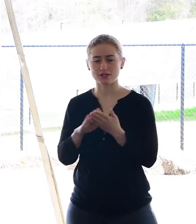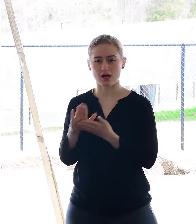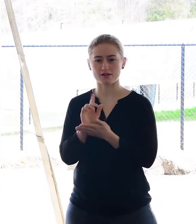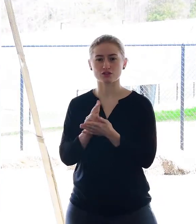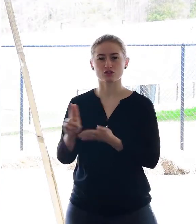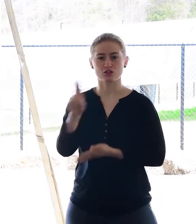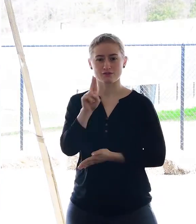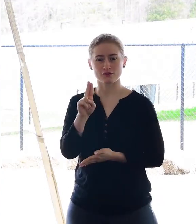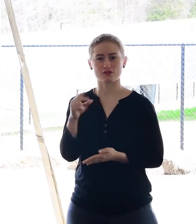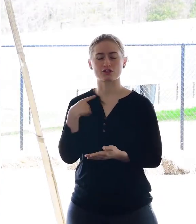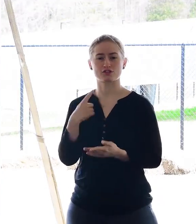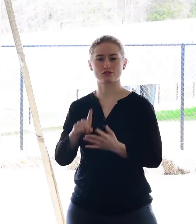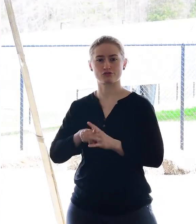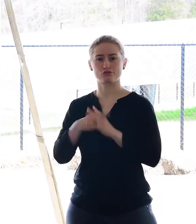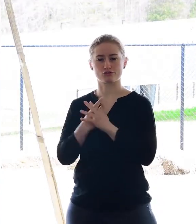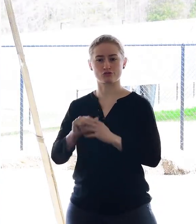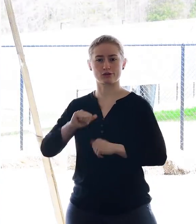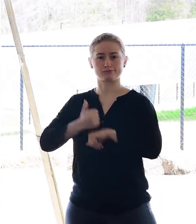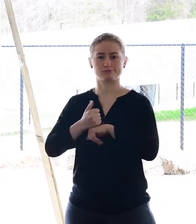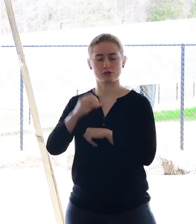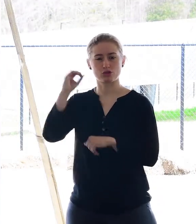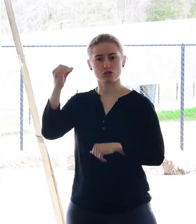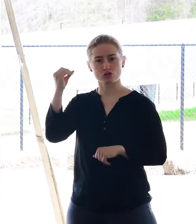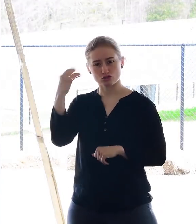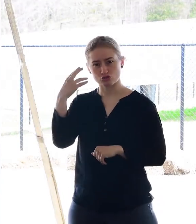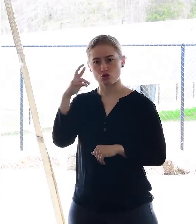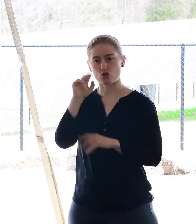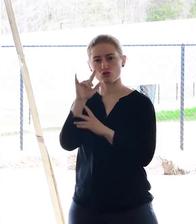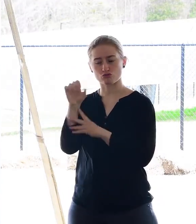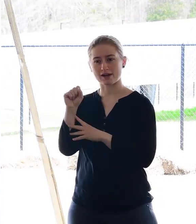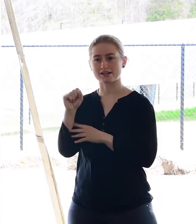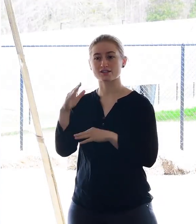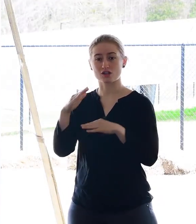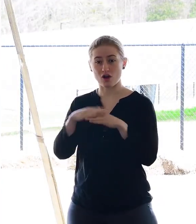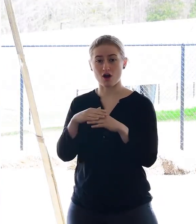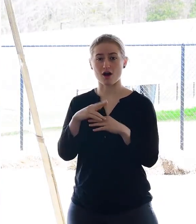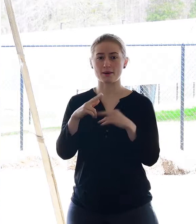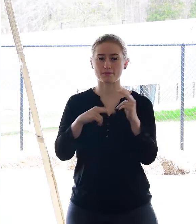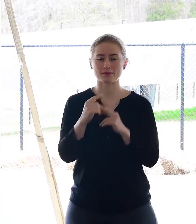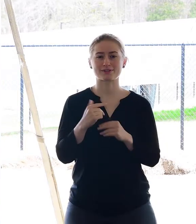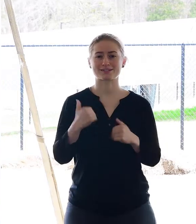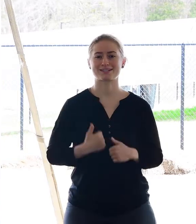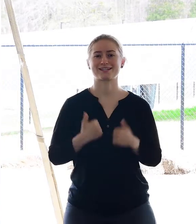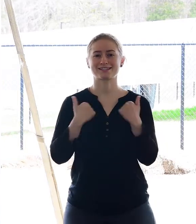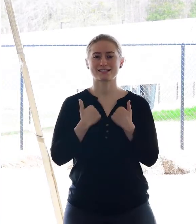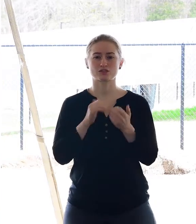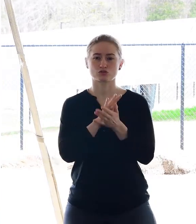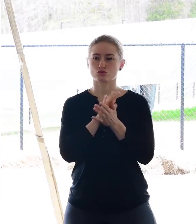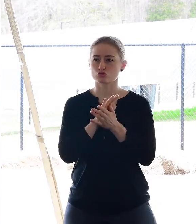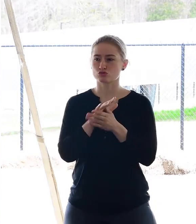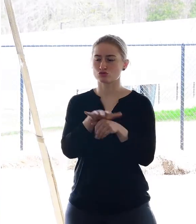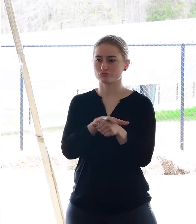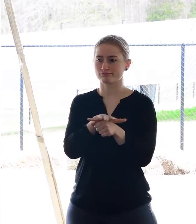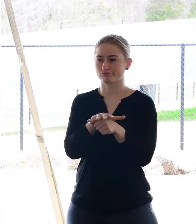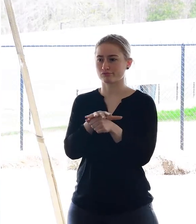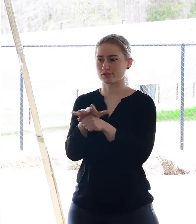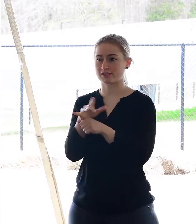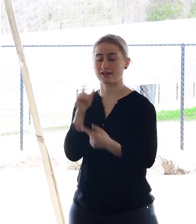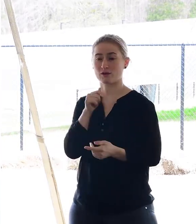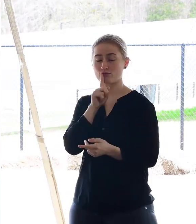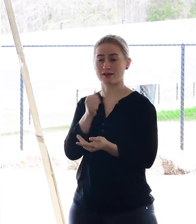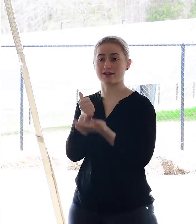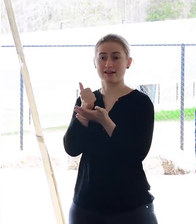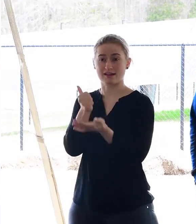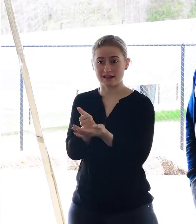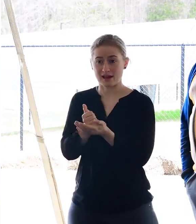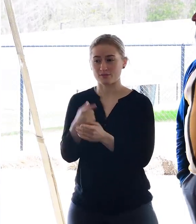to deploy solar arrays on existing buildings and sites has led MEA to take action through the Public Facility Grant Program, which was